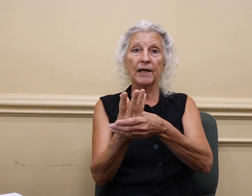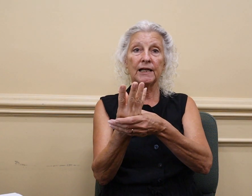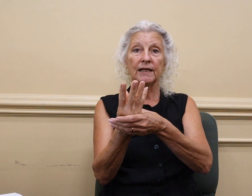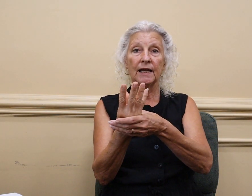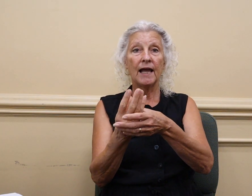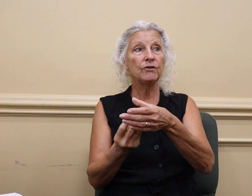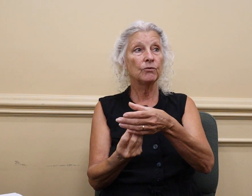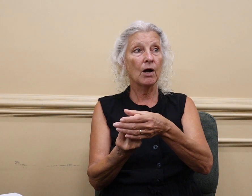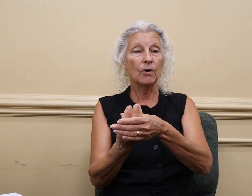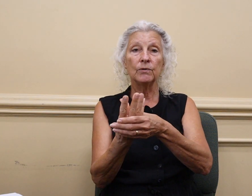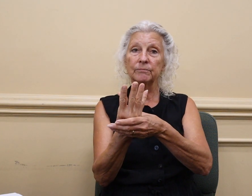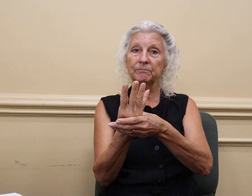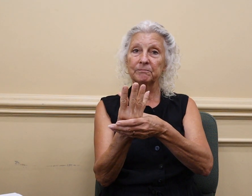Spring and grow.